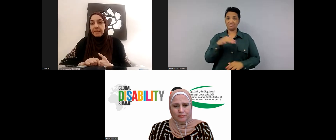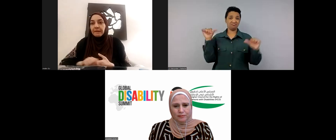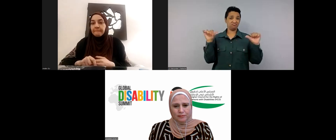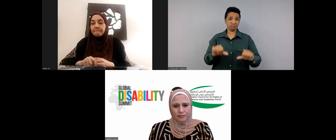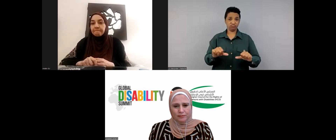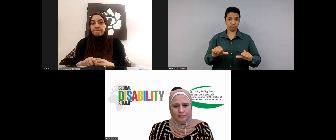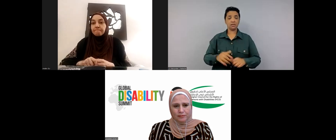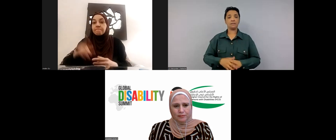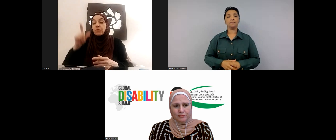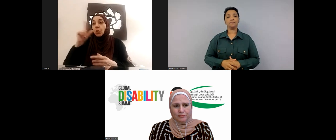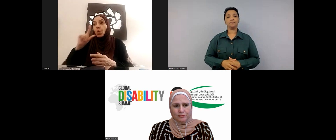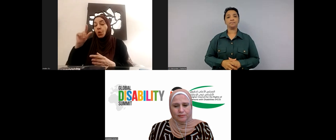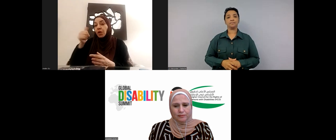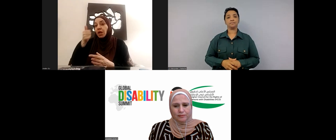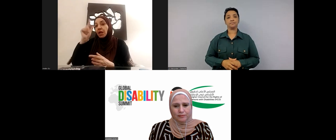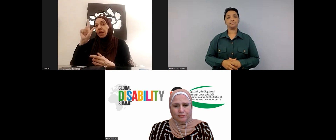that